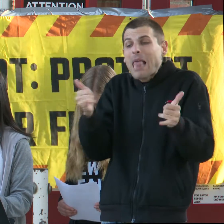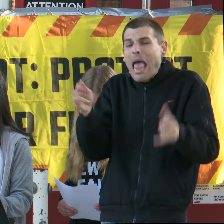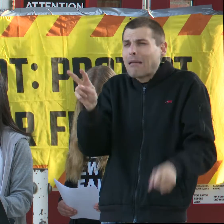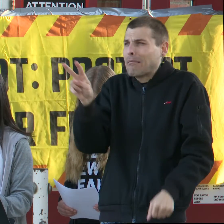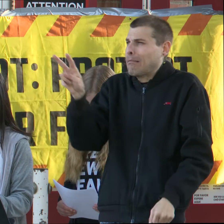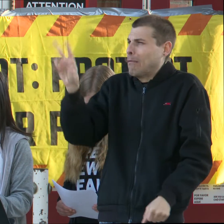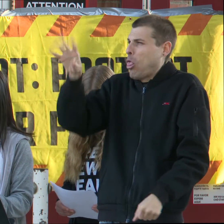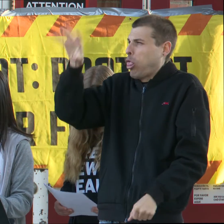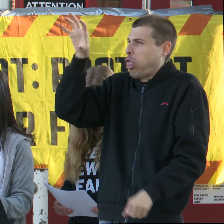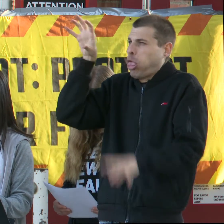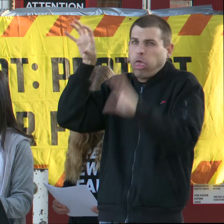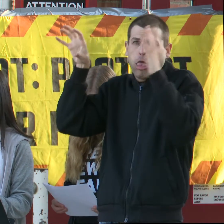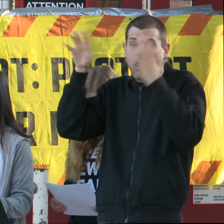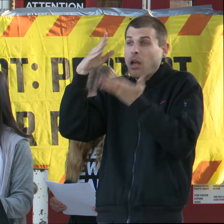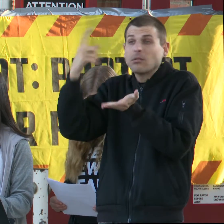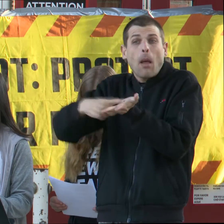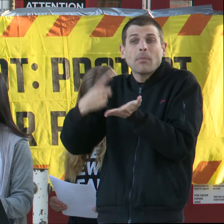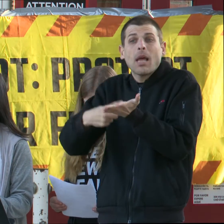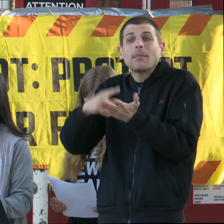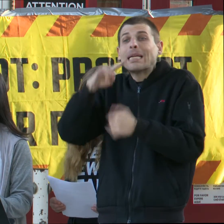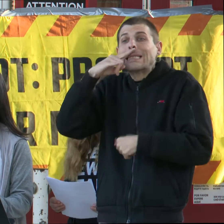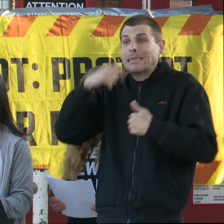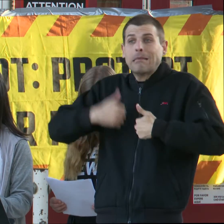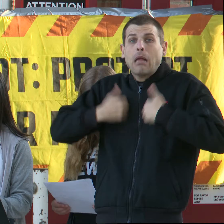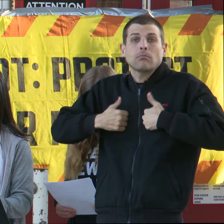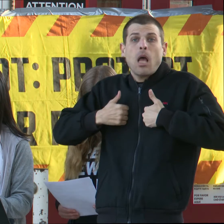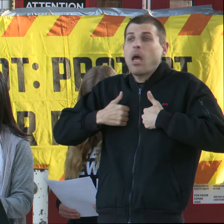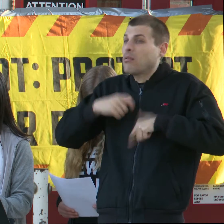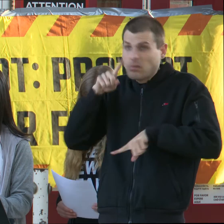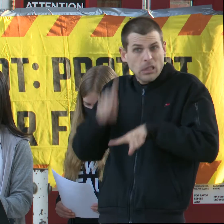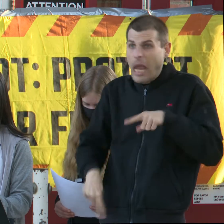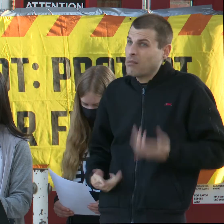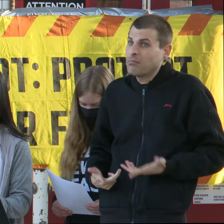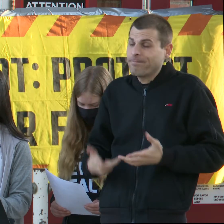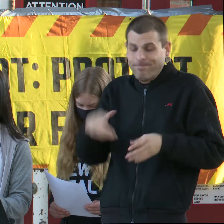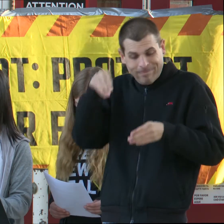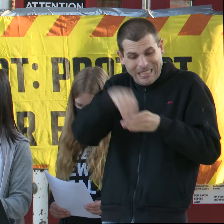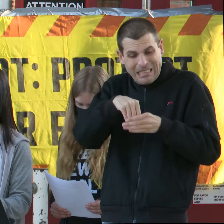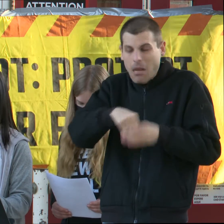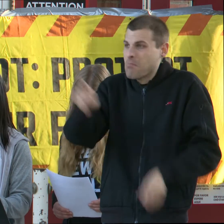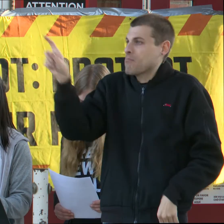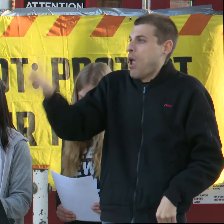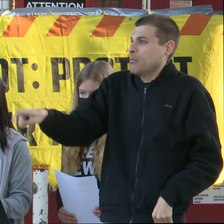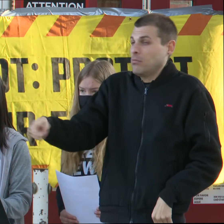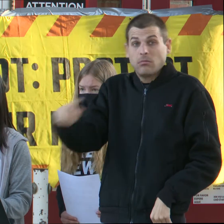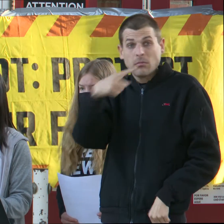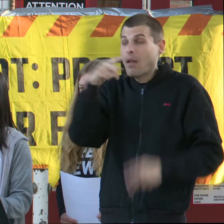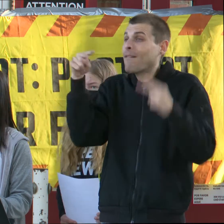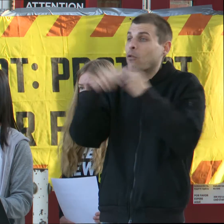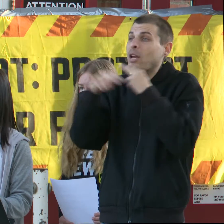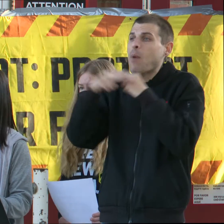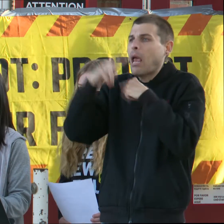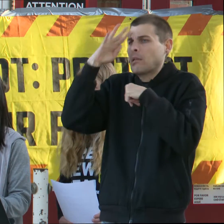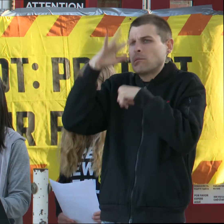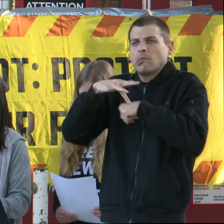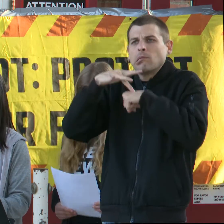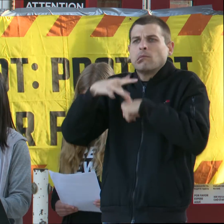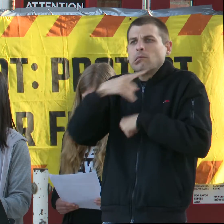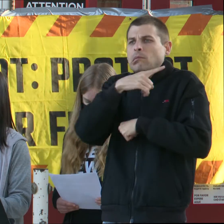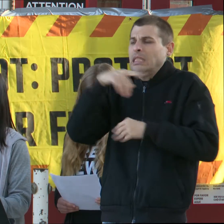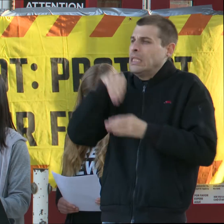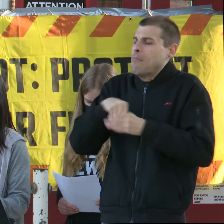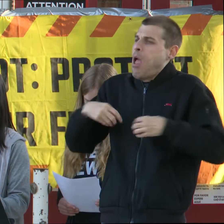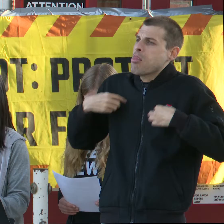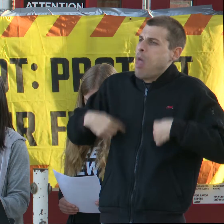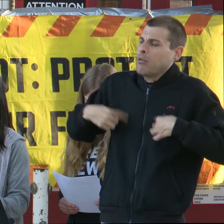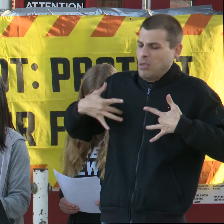on bad days, kids with asthma were afraid to even come outside. This freeway is constantly on our minds, and it is in our lungs,